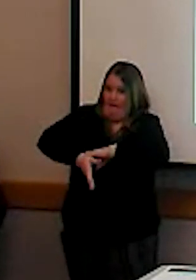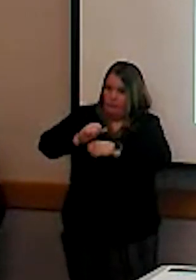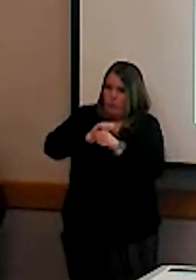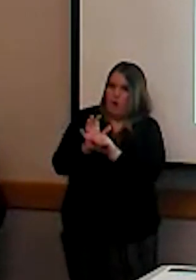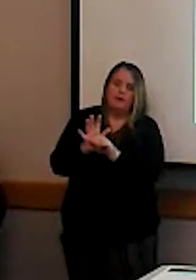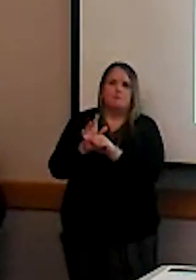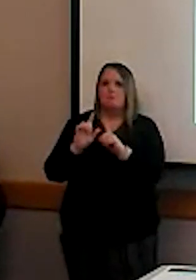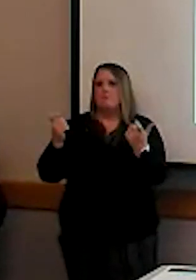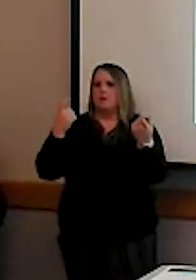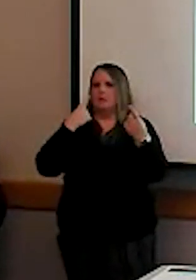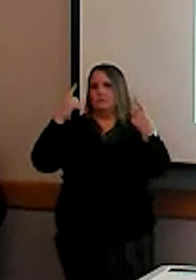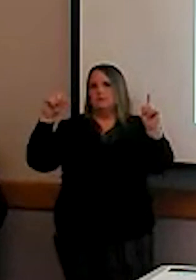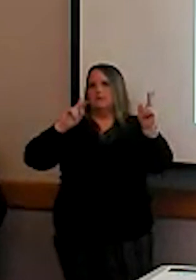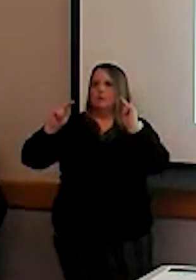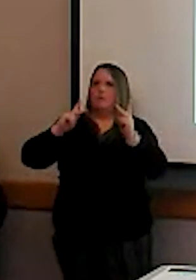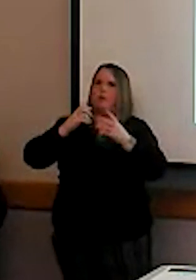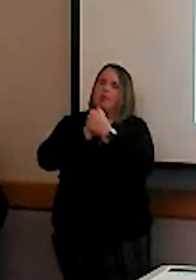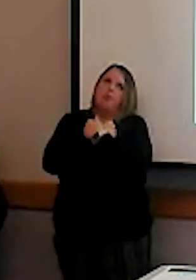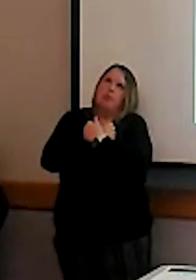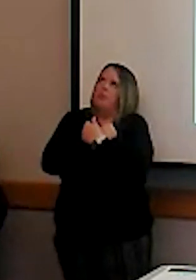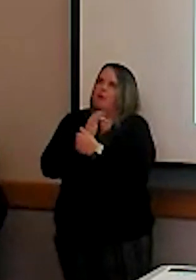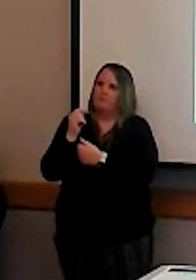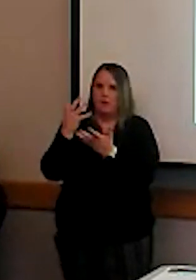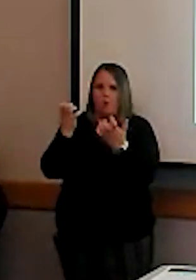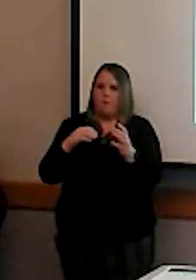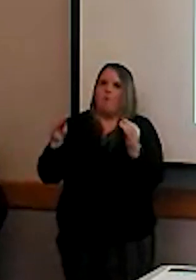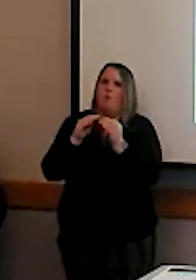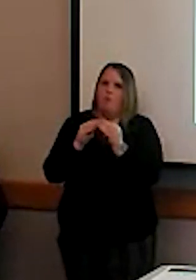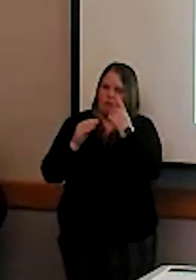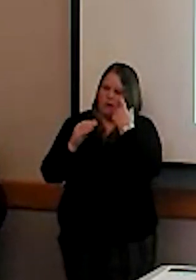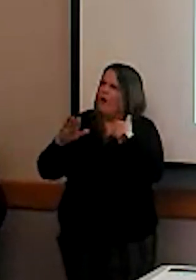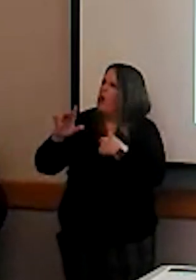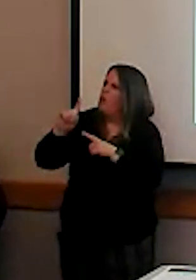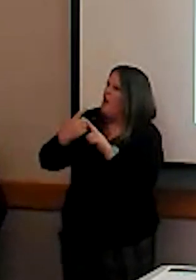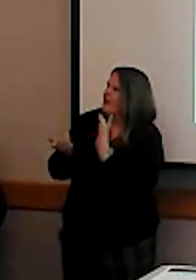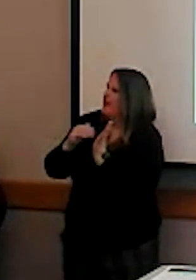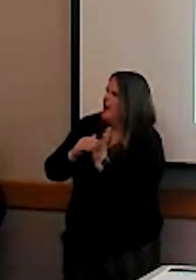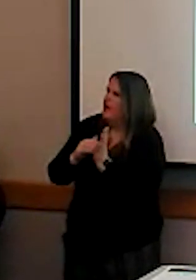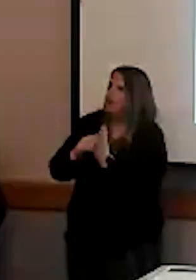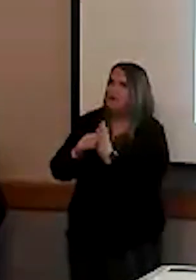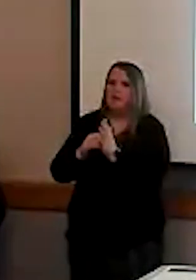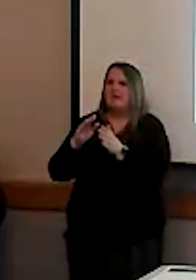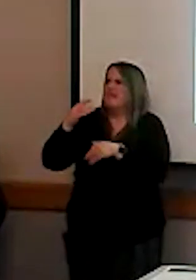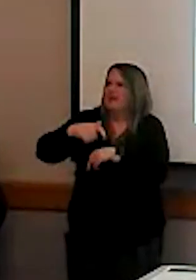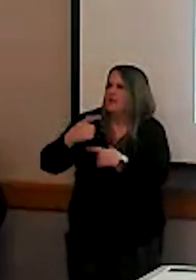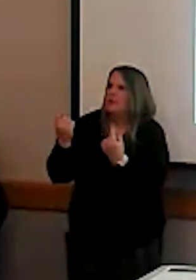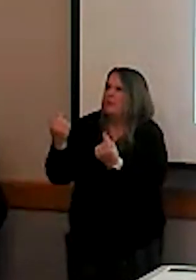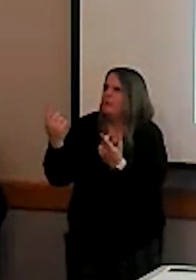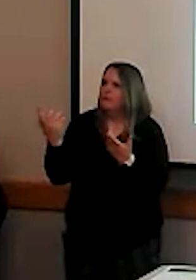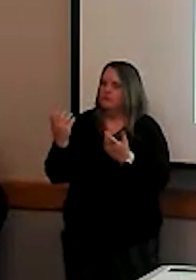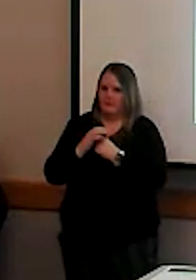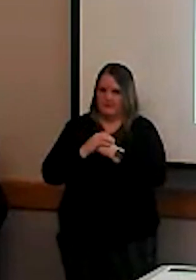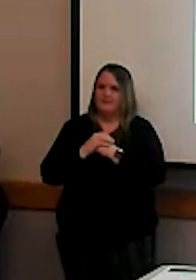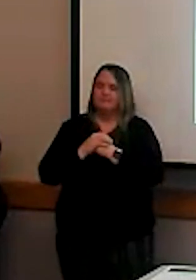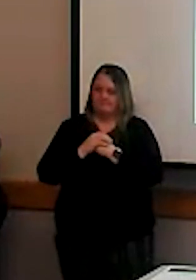success. People loved it and they wanted more. And when are we going to do this again? And what are we going to do next?